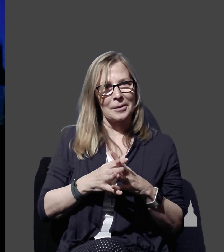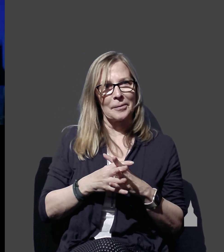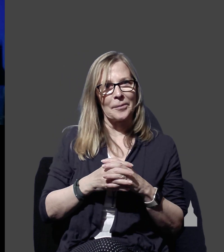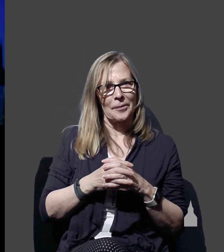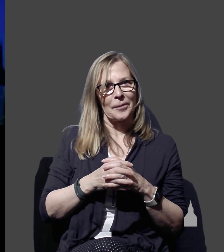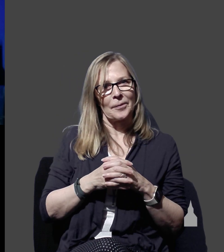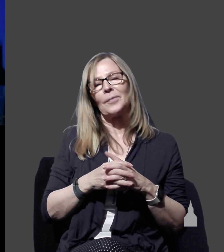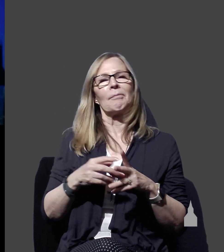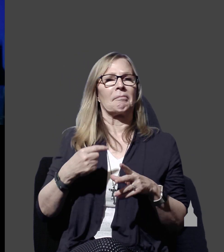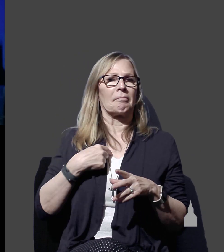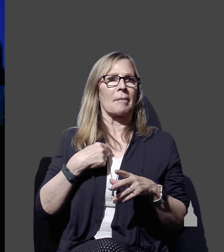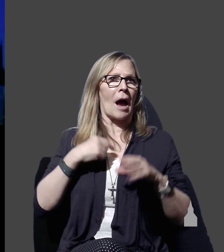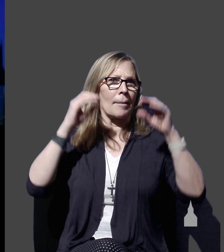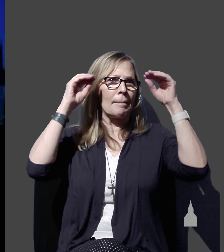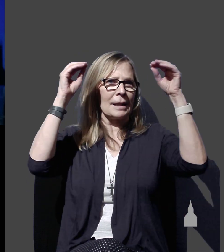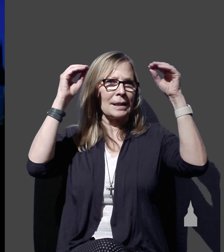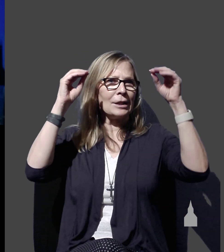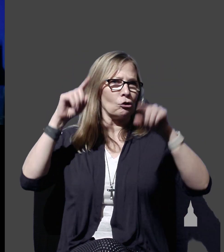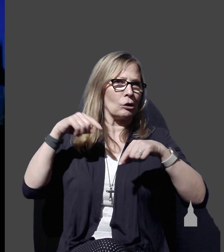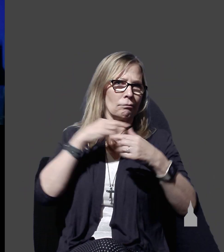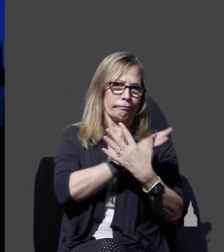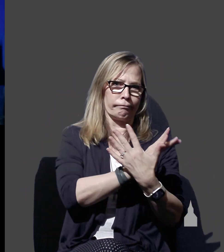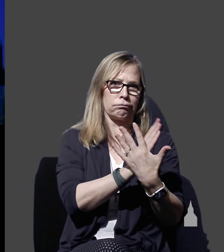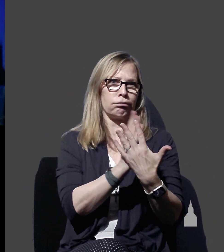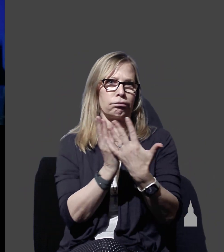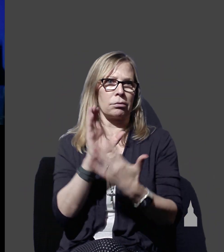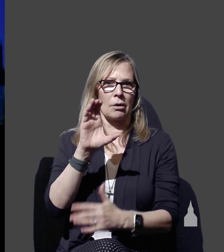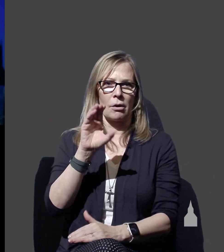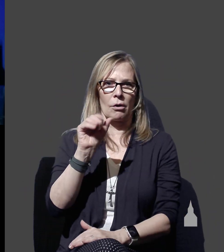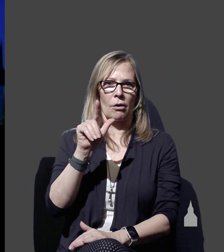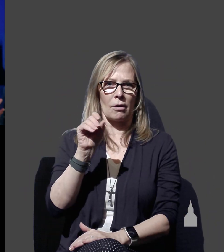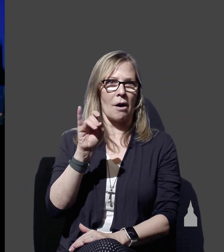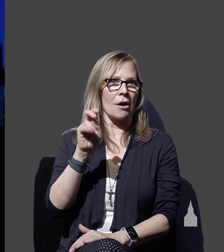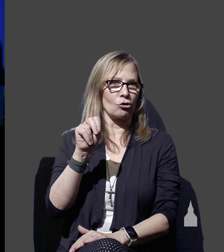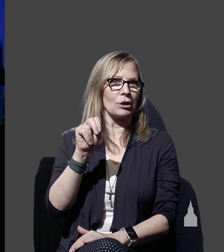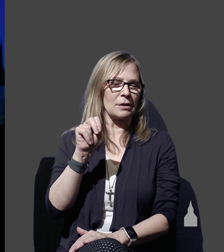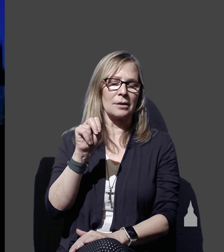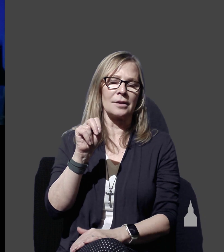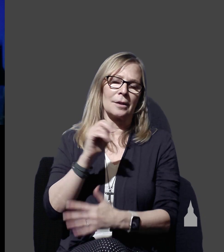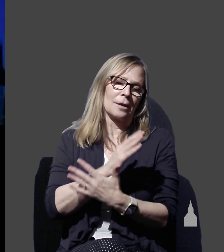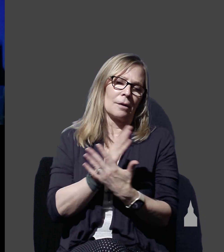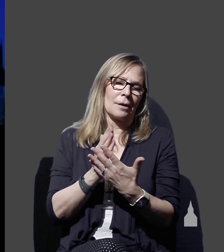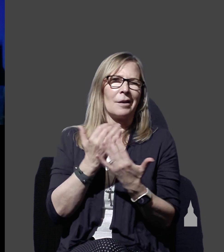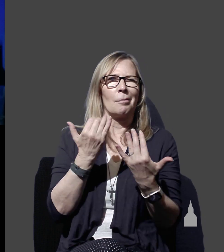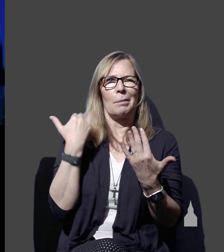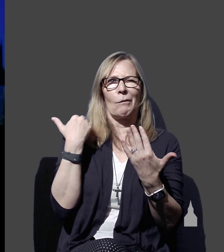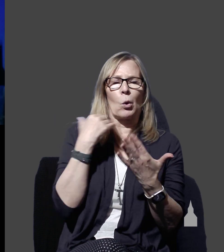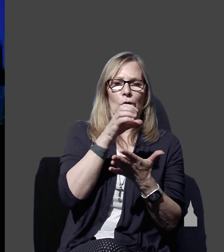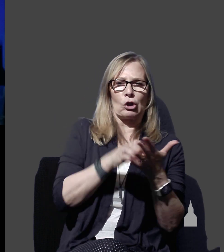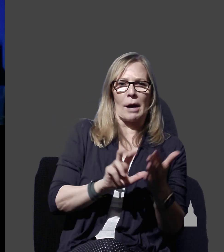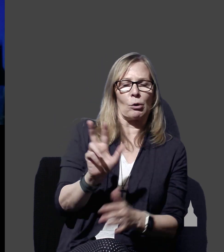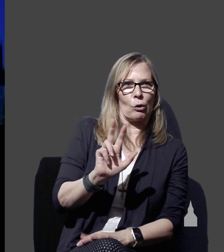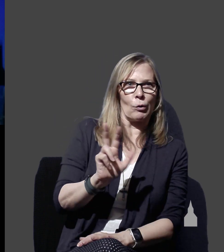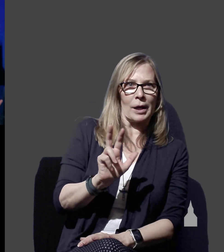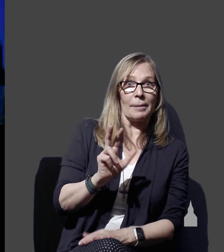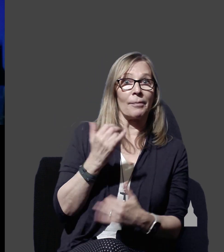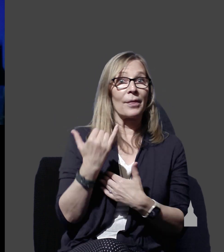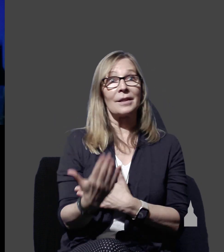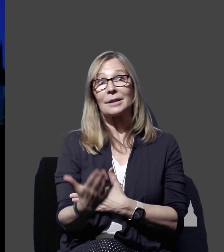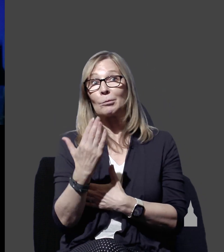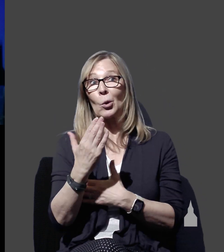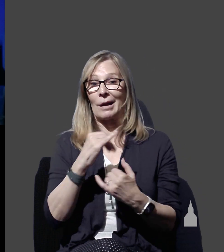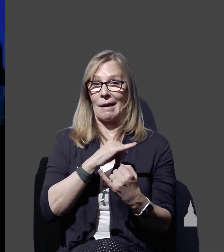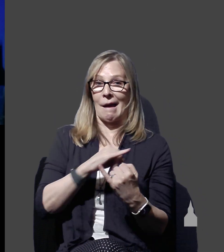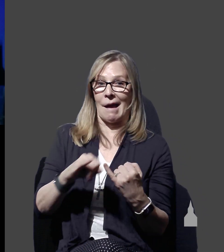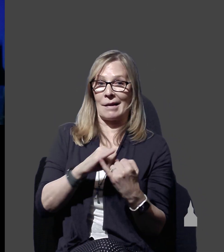I've been teaching through Colossians in these opportunities I've had to preach. Many times I've been going through Colossians chapter 3, and we come this morning really to the